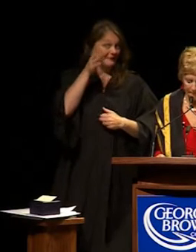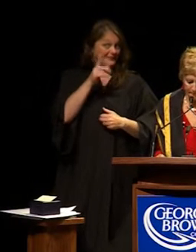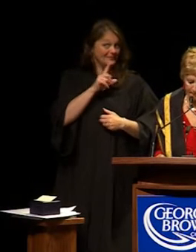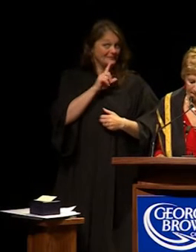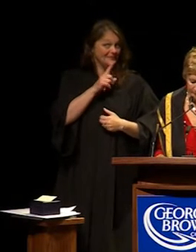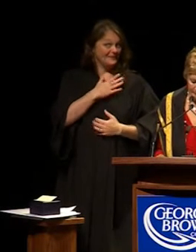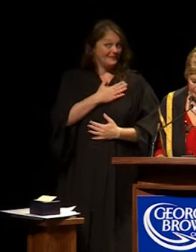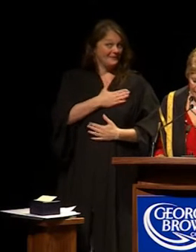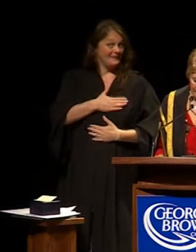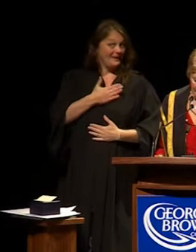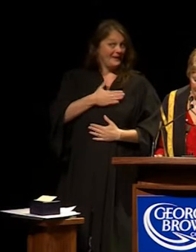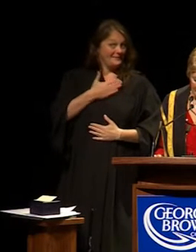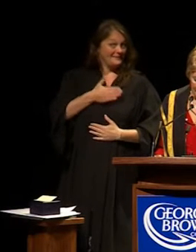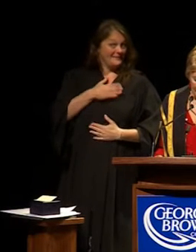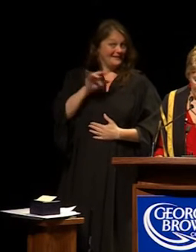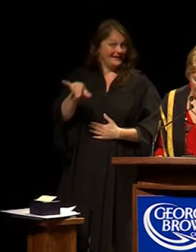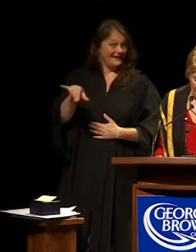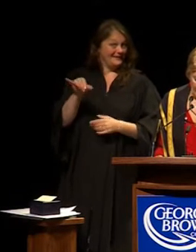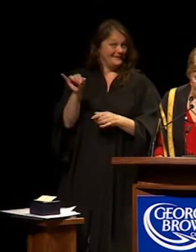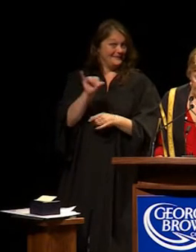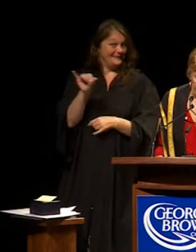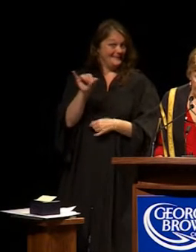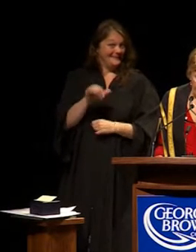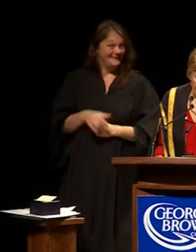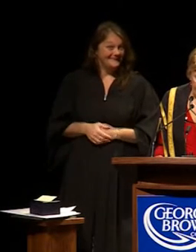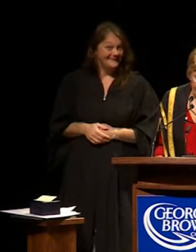that.